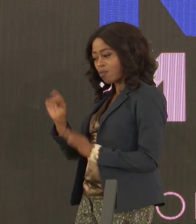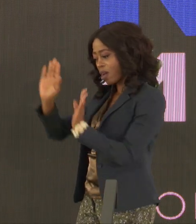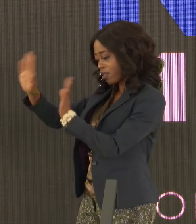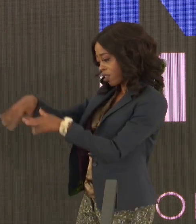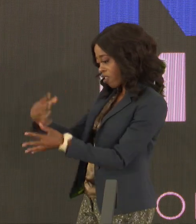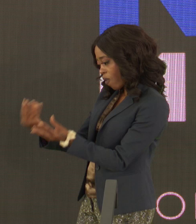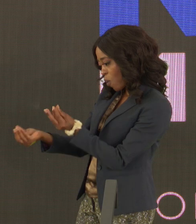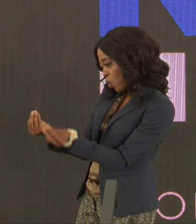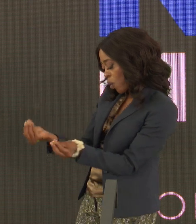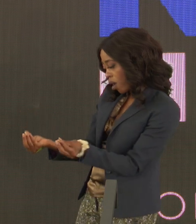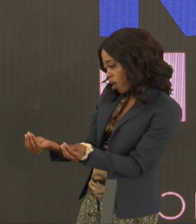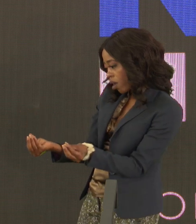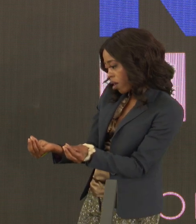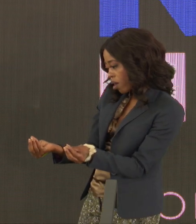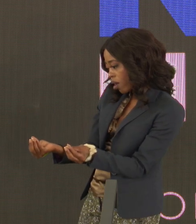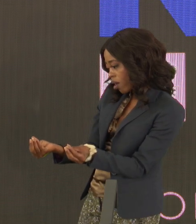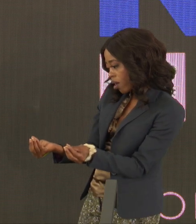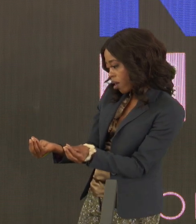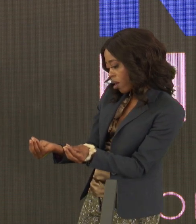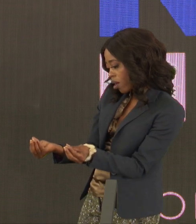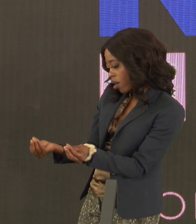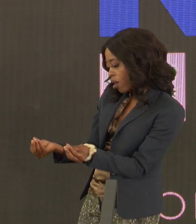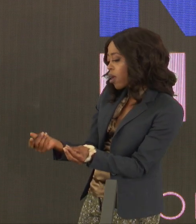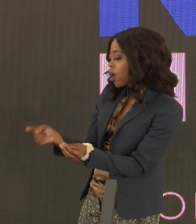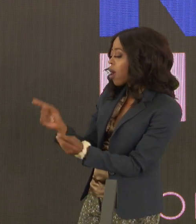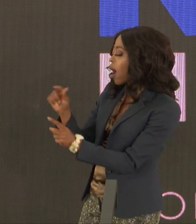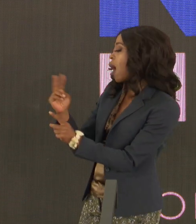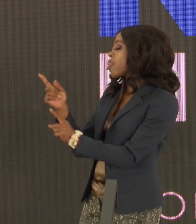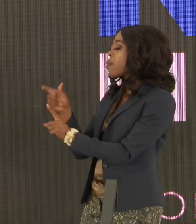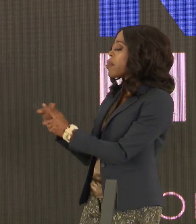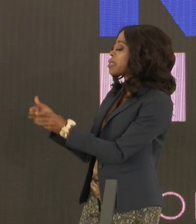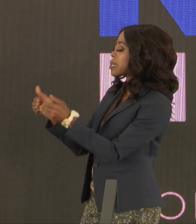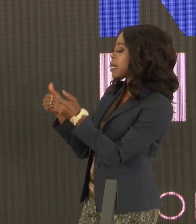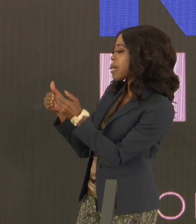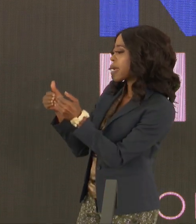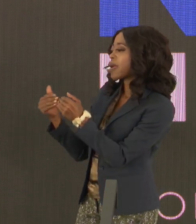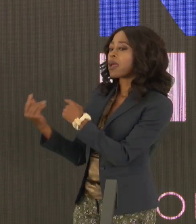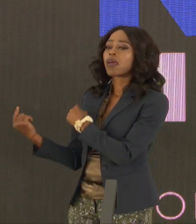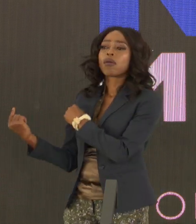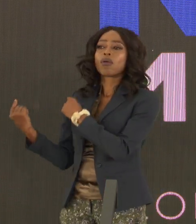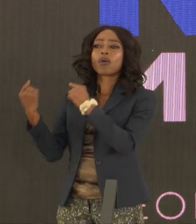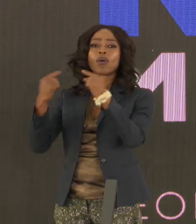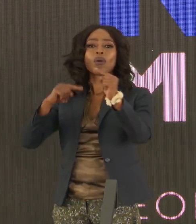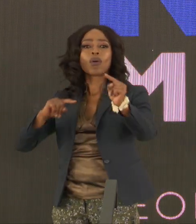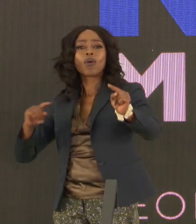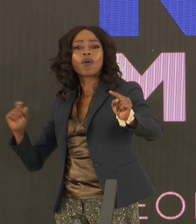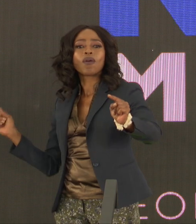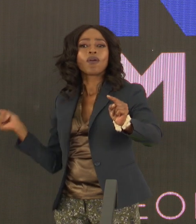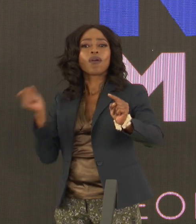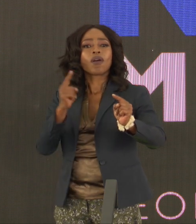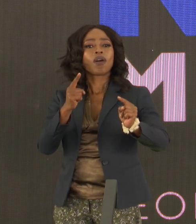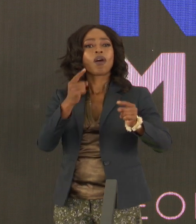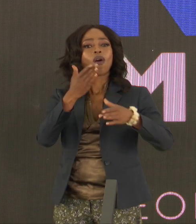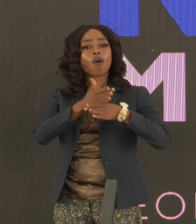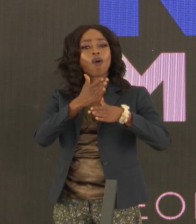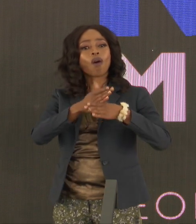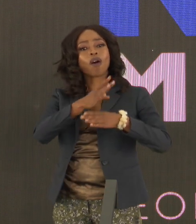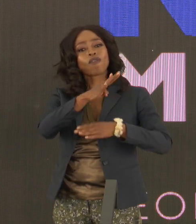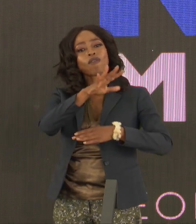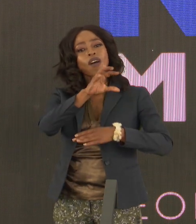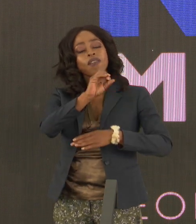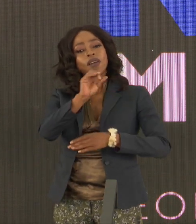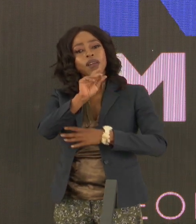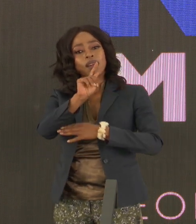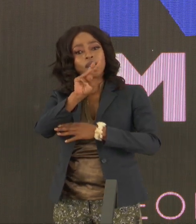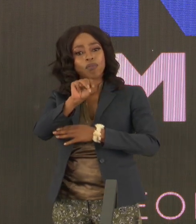children in somebody else's care and go and work 400 or 500 kilometers away